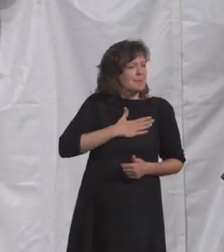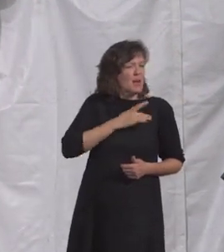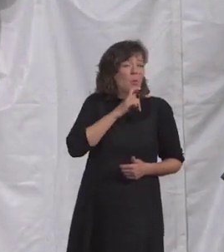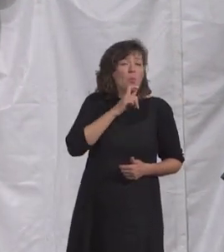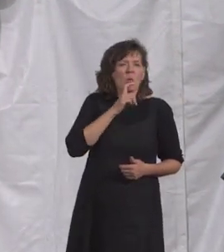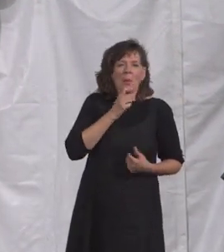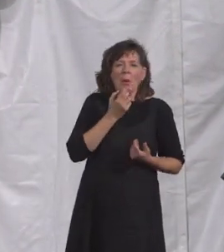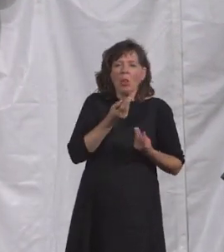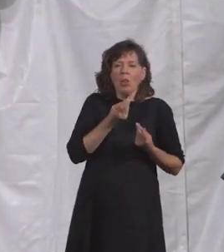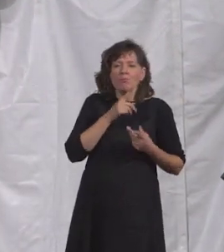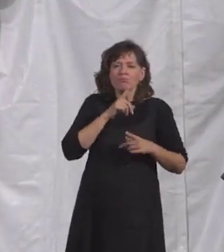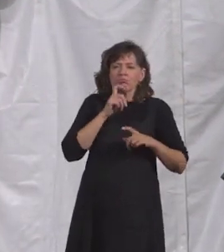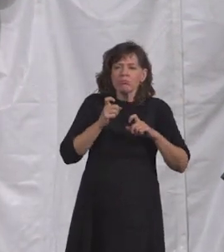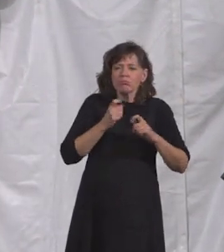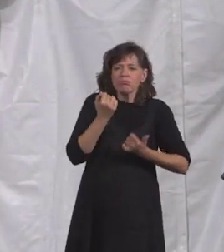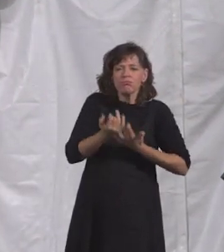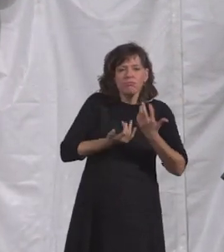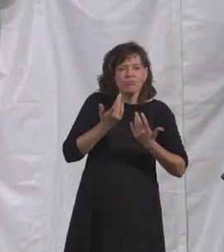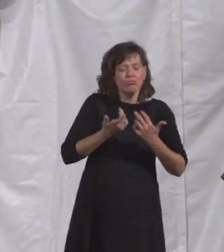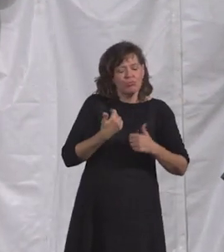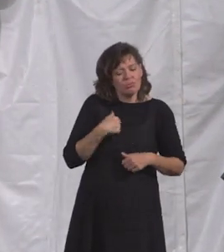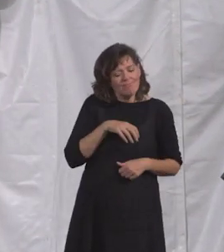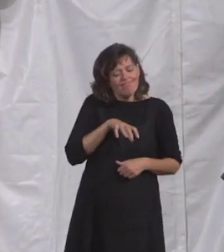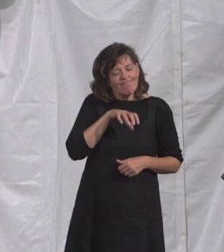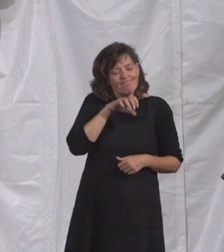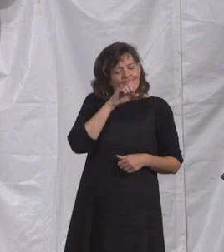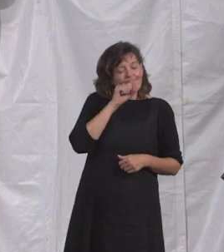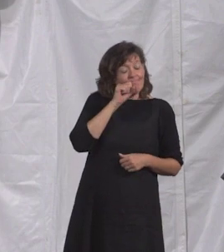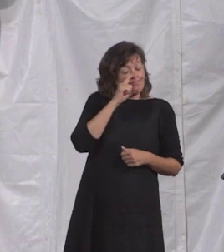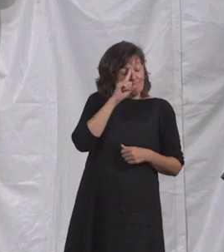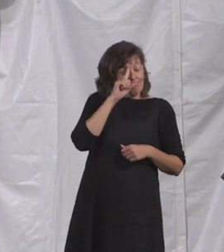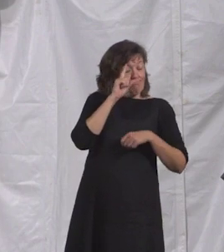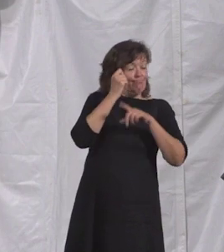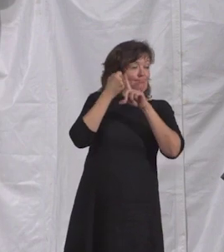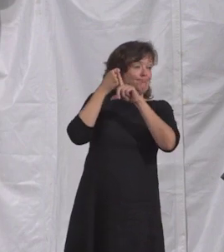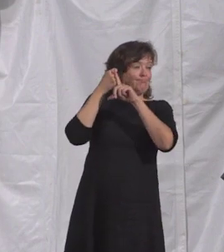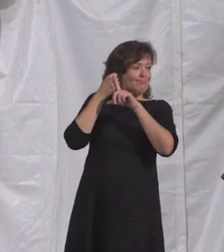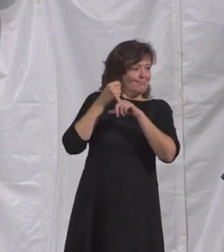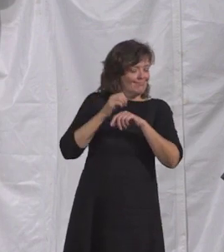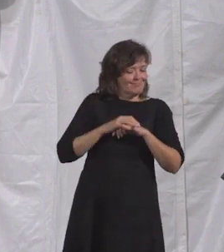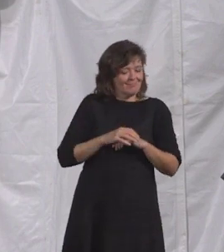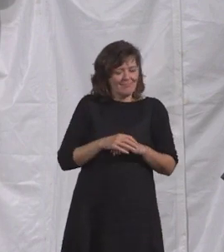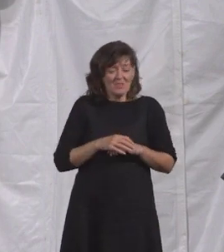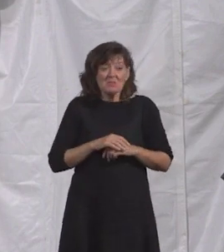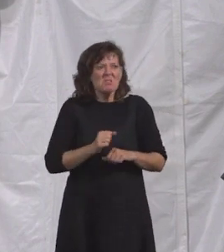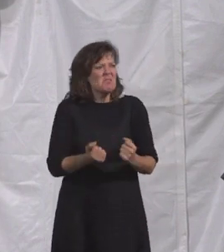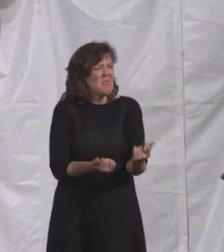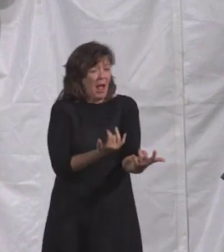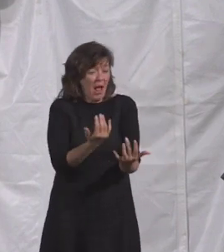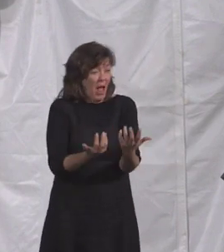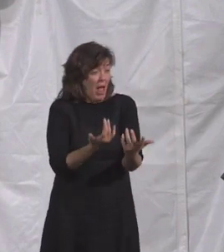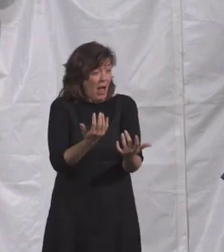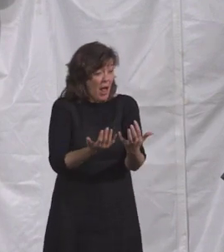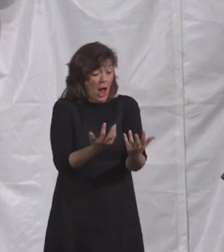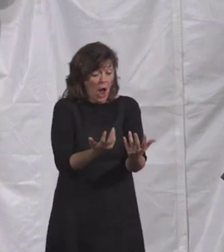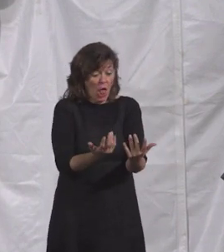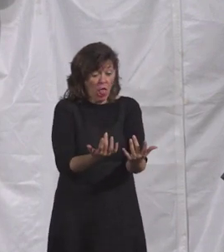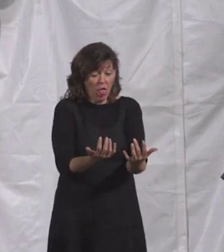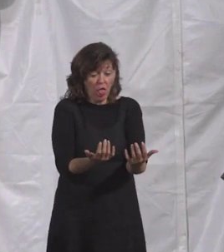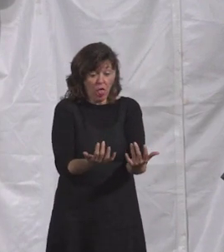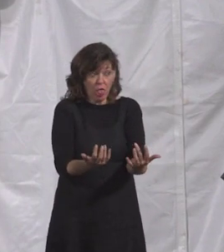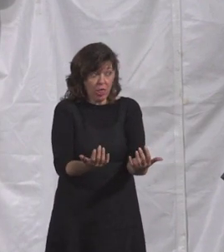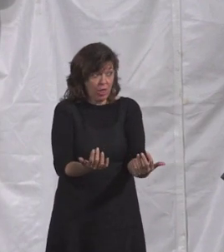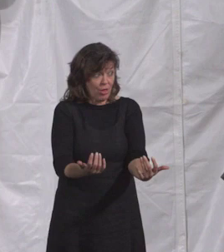when it was all gone, when there was nothing left but some bubbles and some aluminum ash,